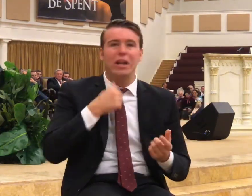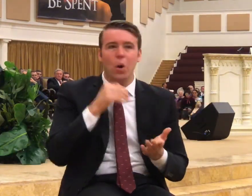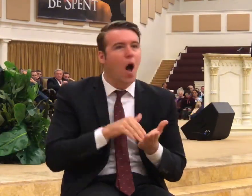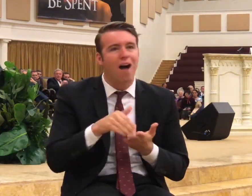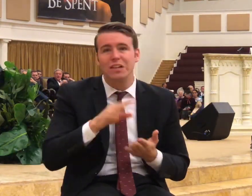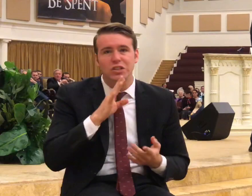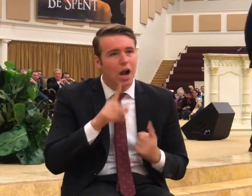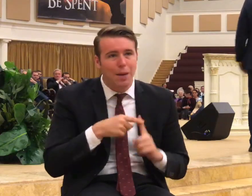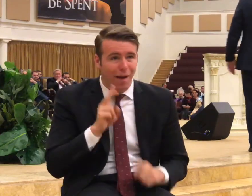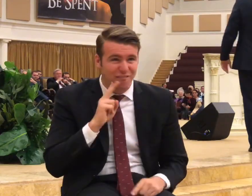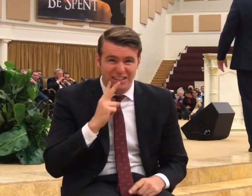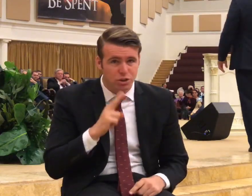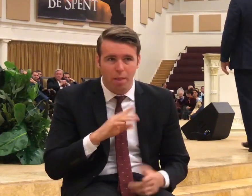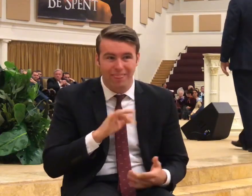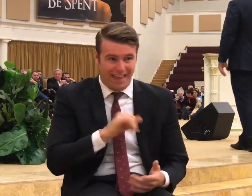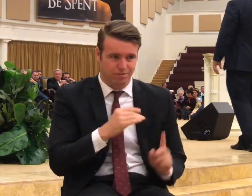meal.